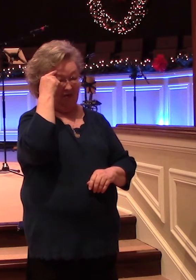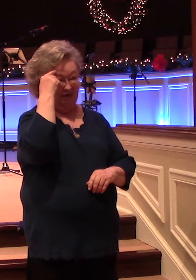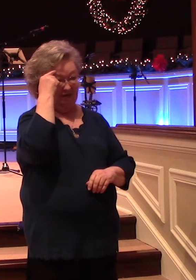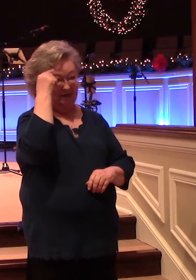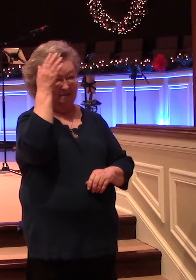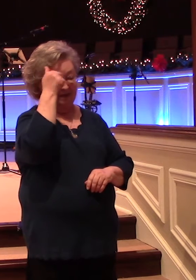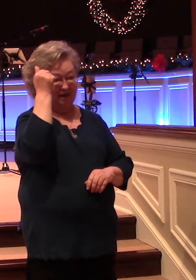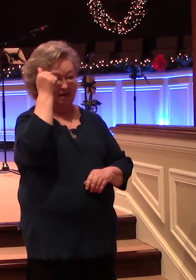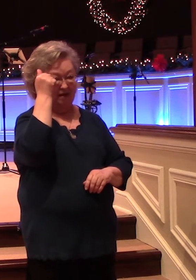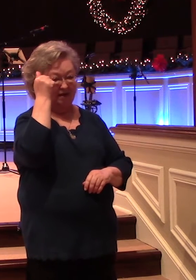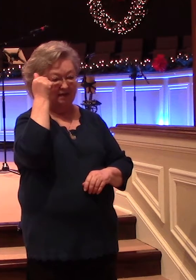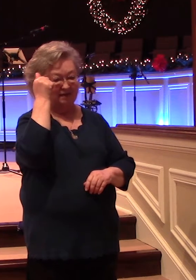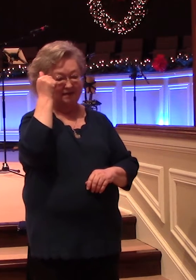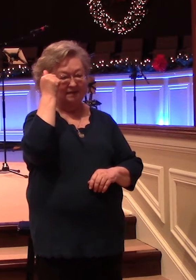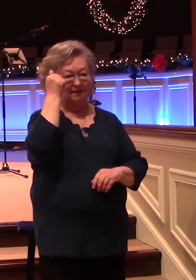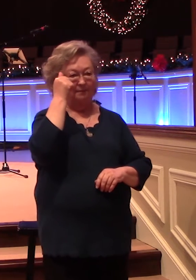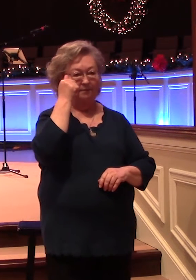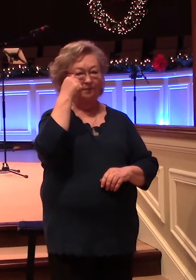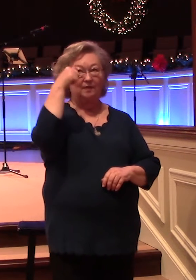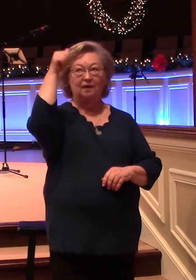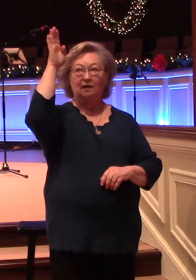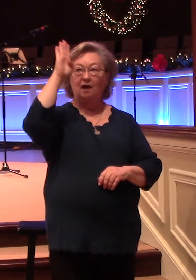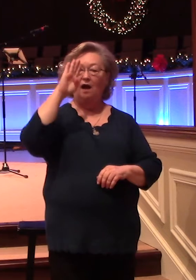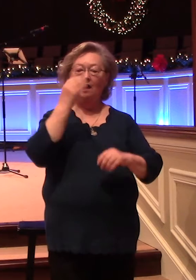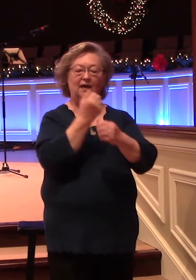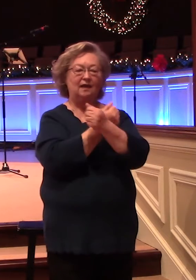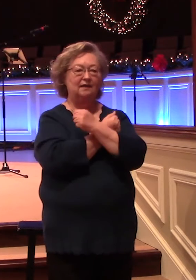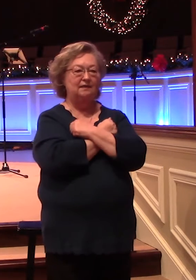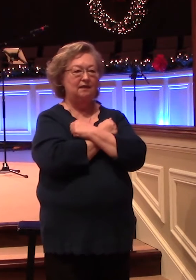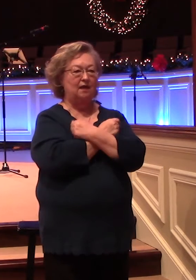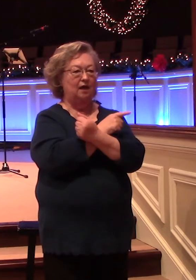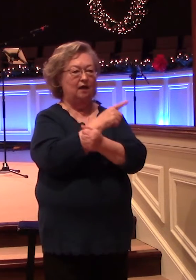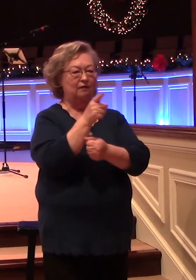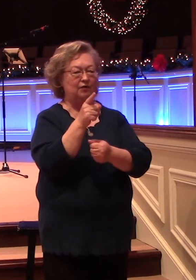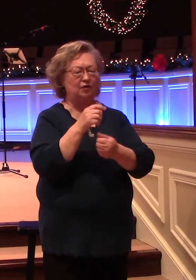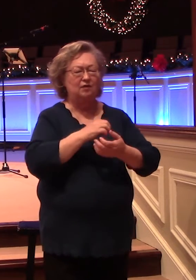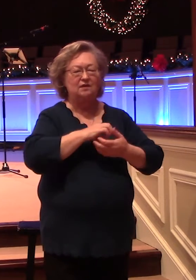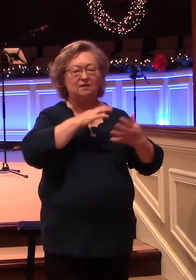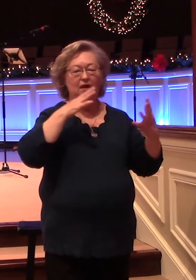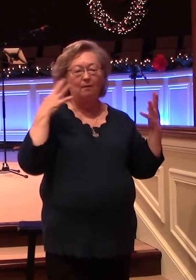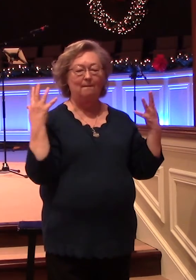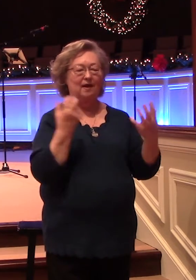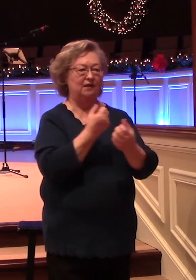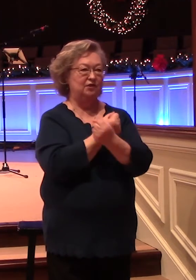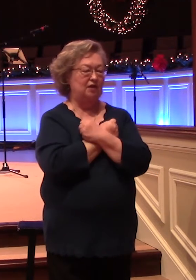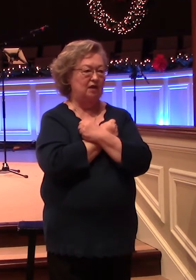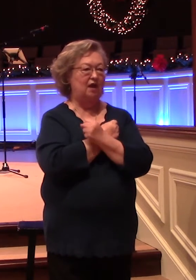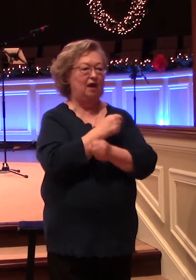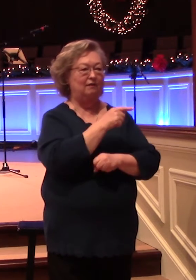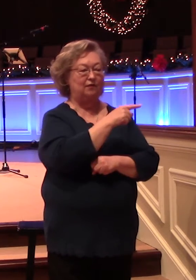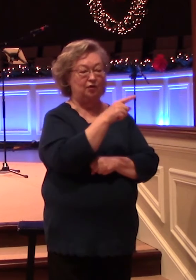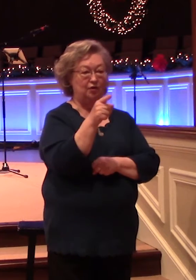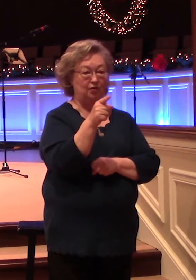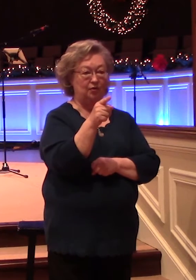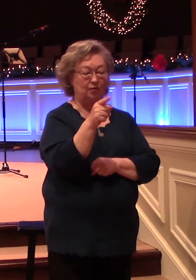as he has loved you, so loved you, so you also ought to